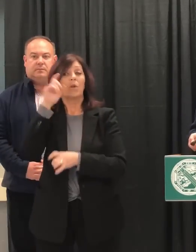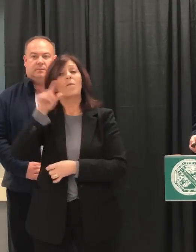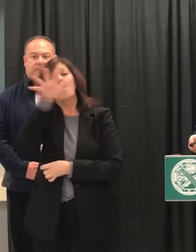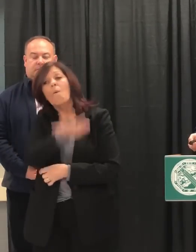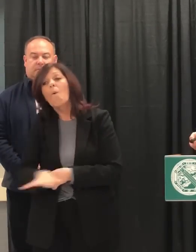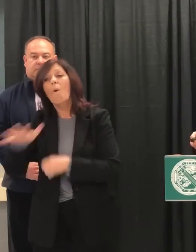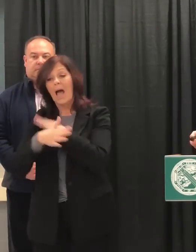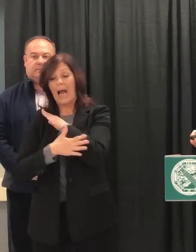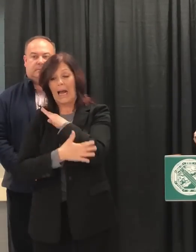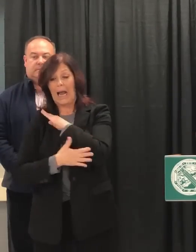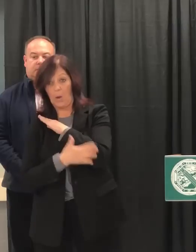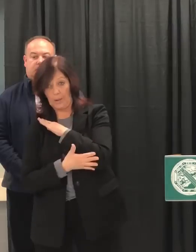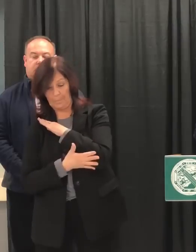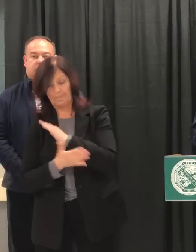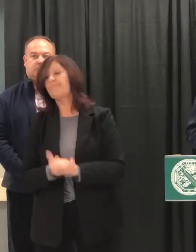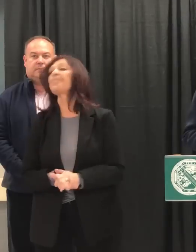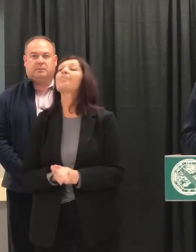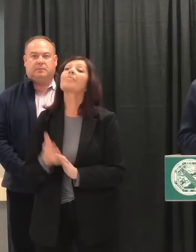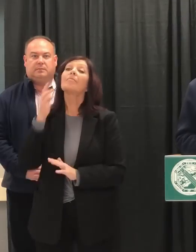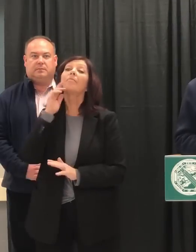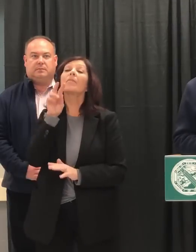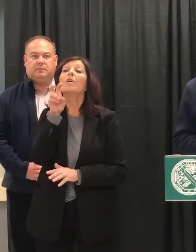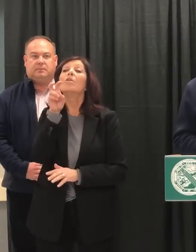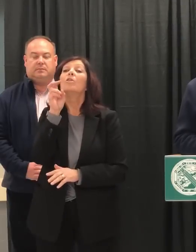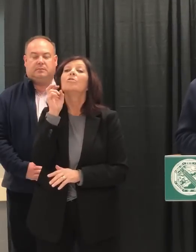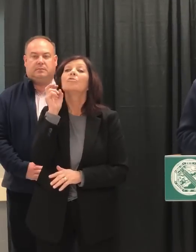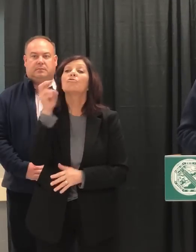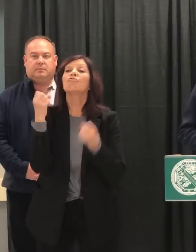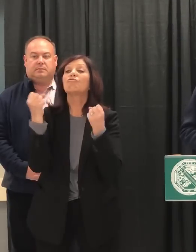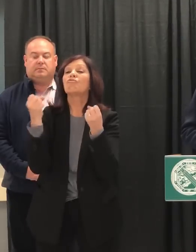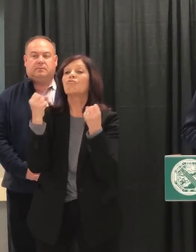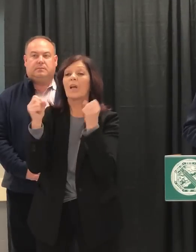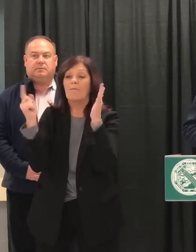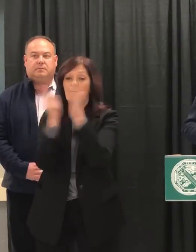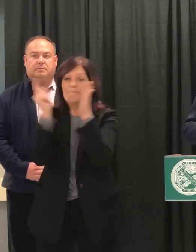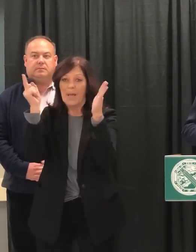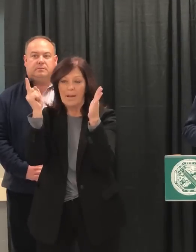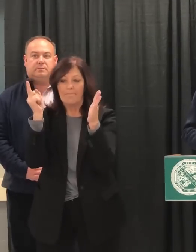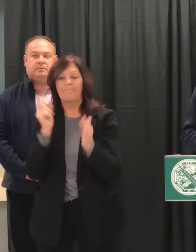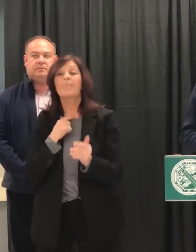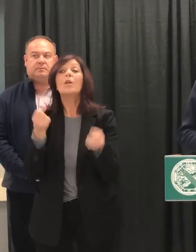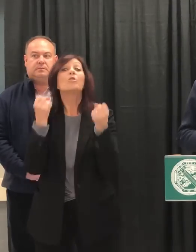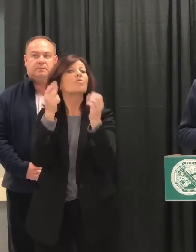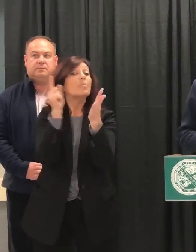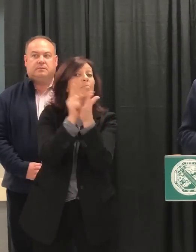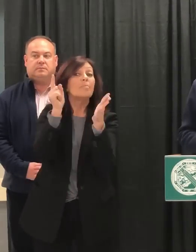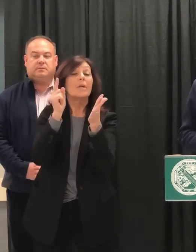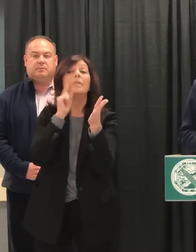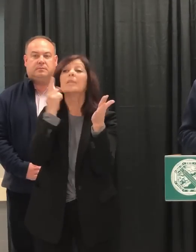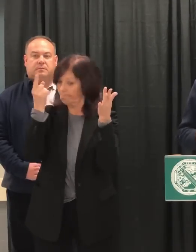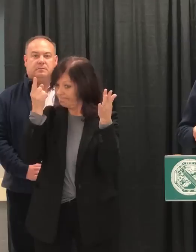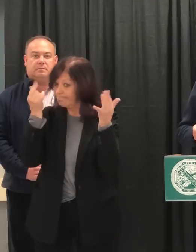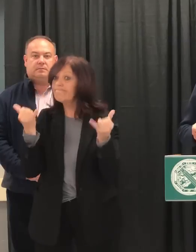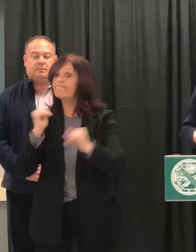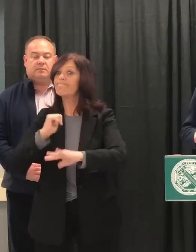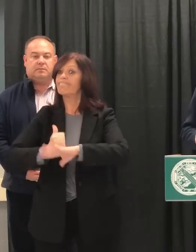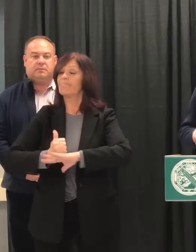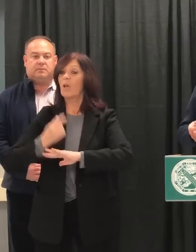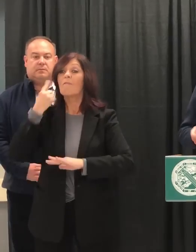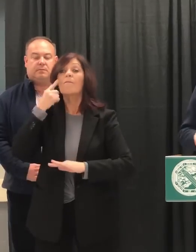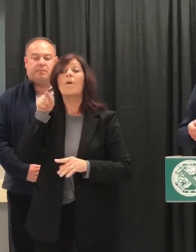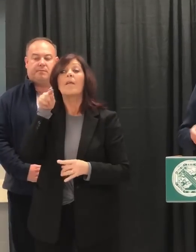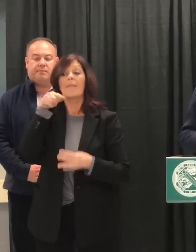entire county. The travel ban and advisory zones, the travel ban is in effect